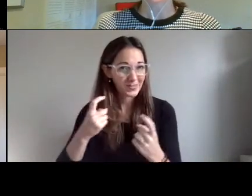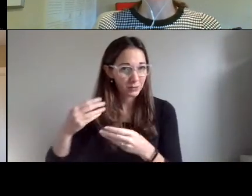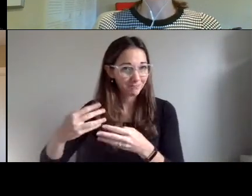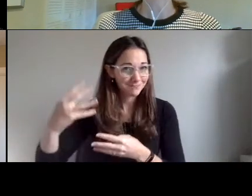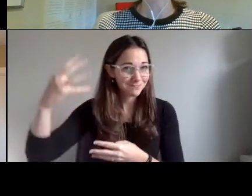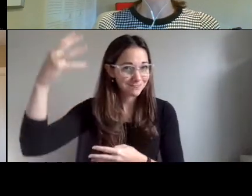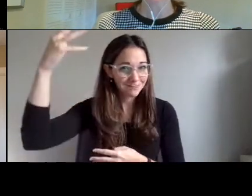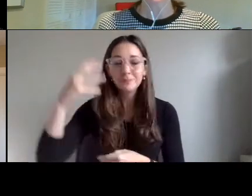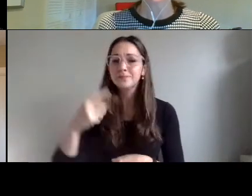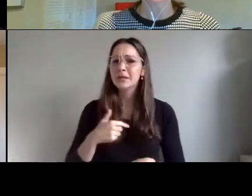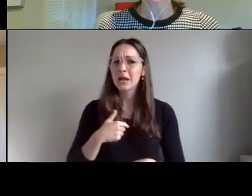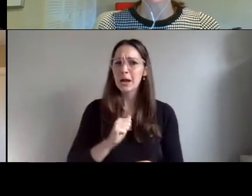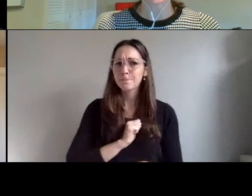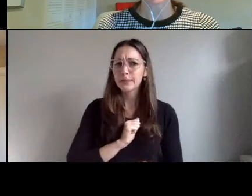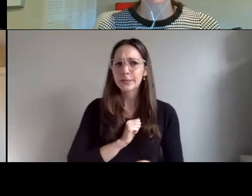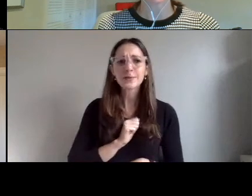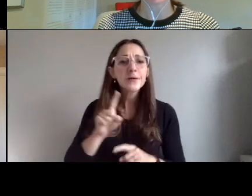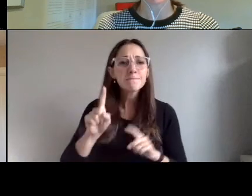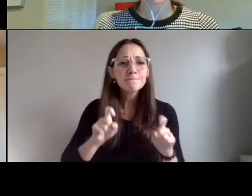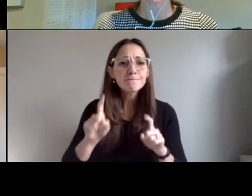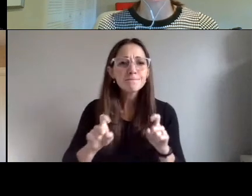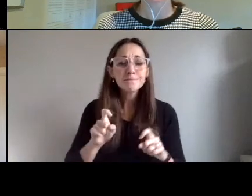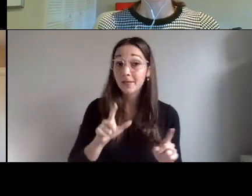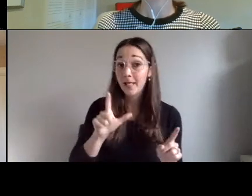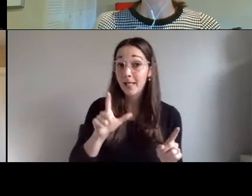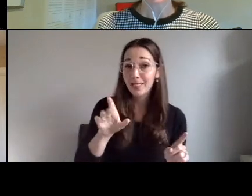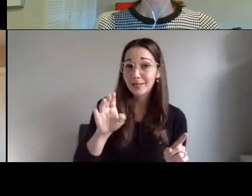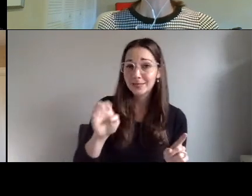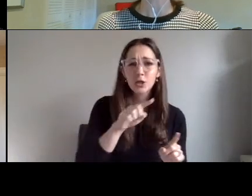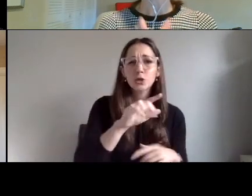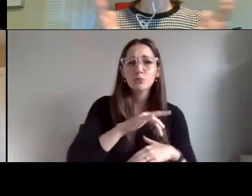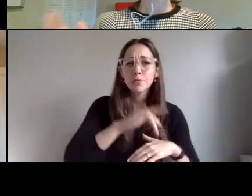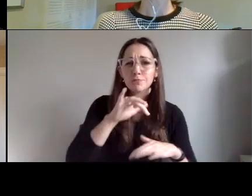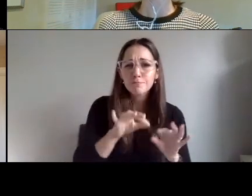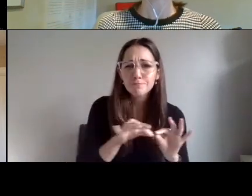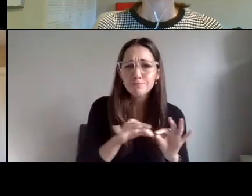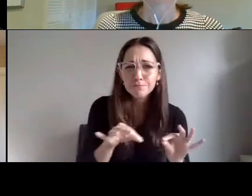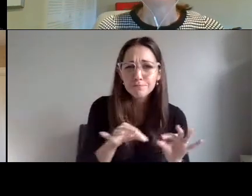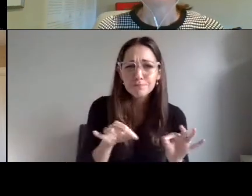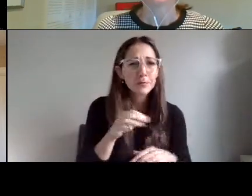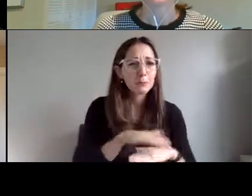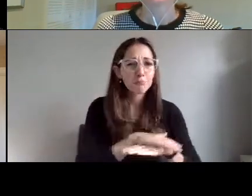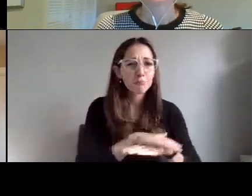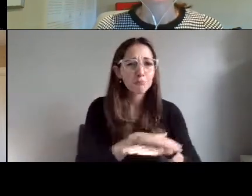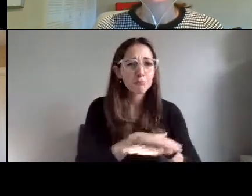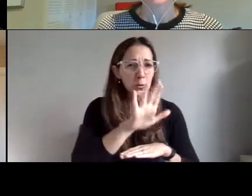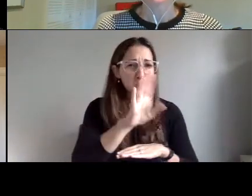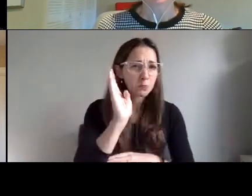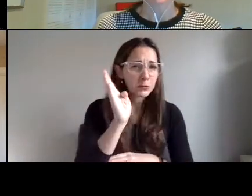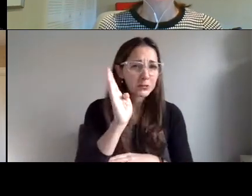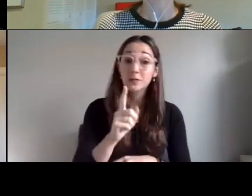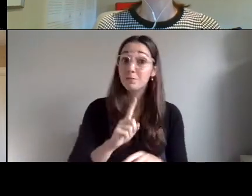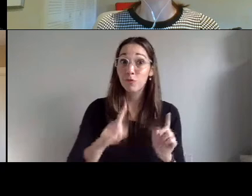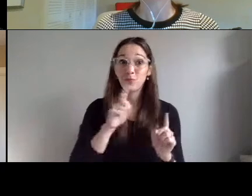questions. And Leslie, you touched on this a little bit in your presentation, but my question for all of you is about